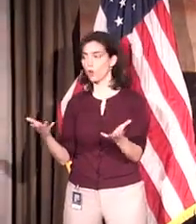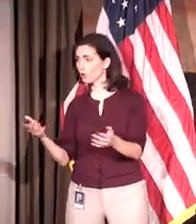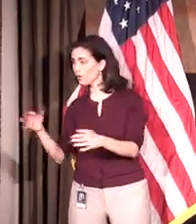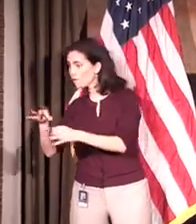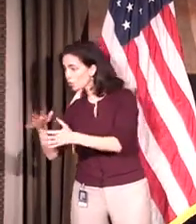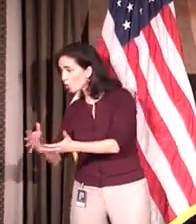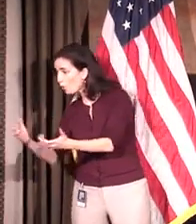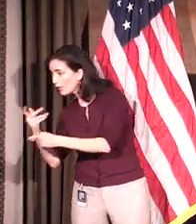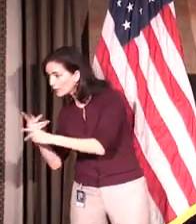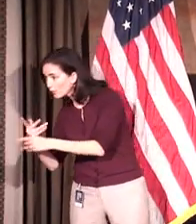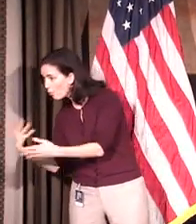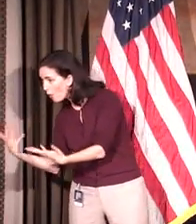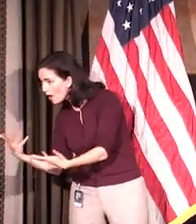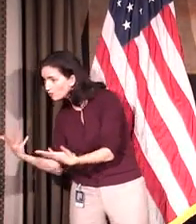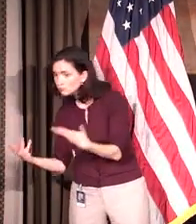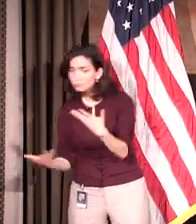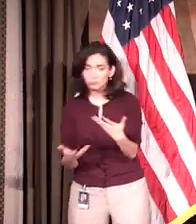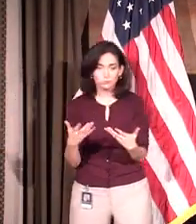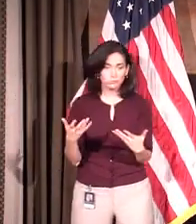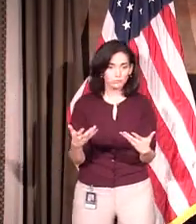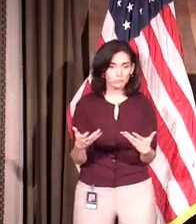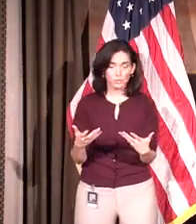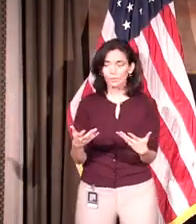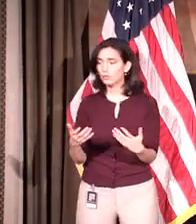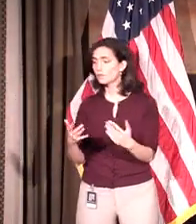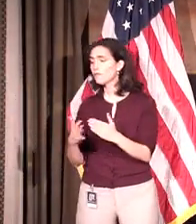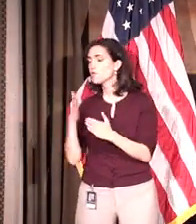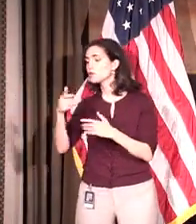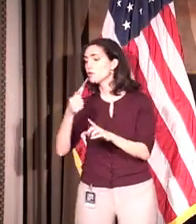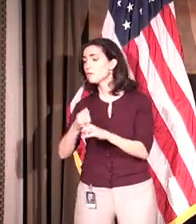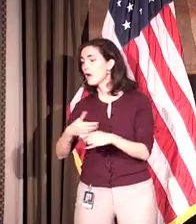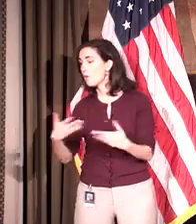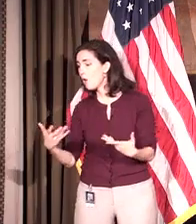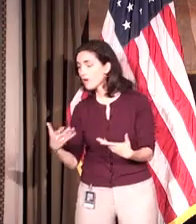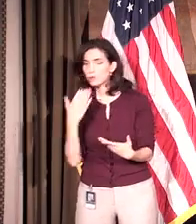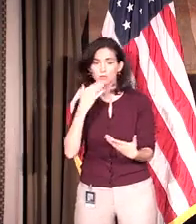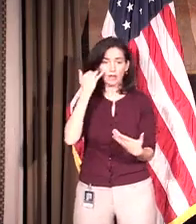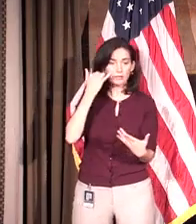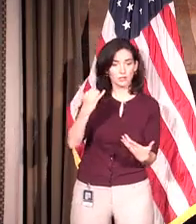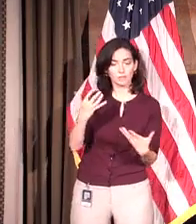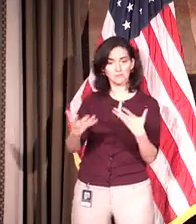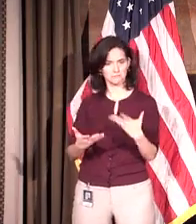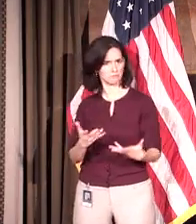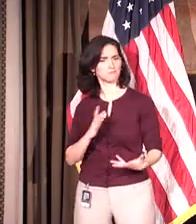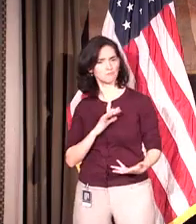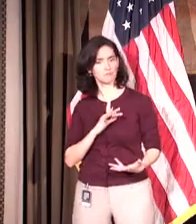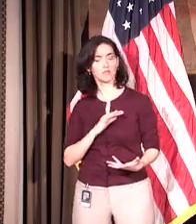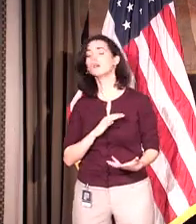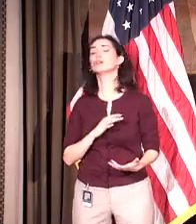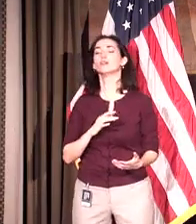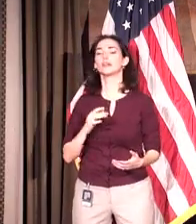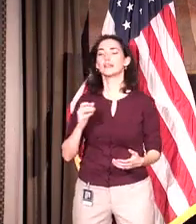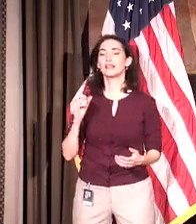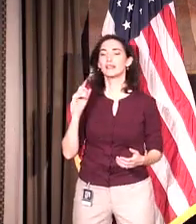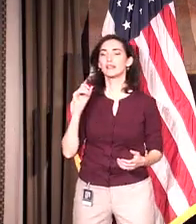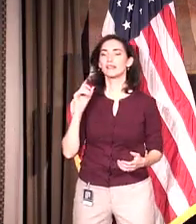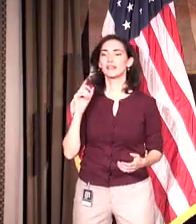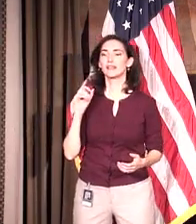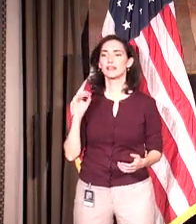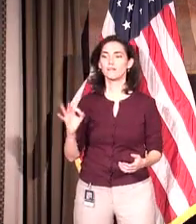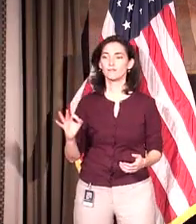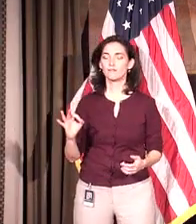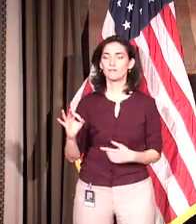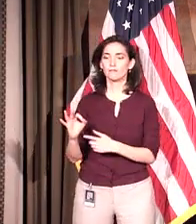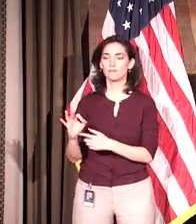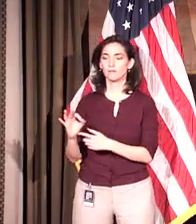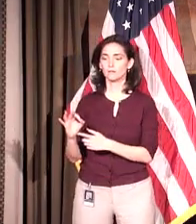see what the impacts of that would be and whether it's in order, so long as we can have